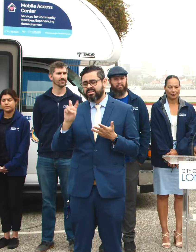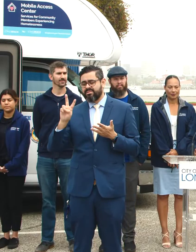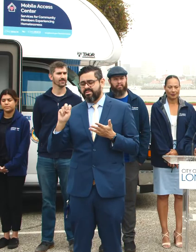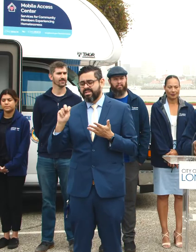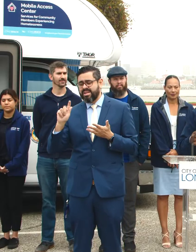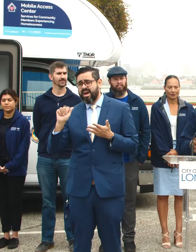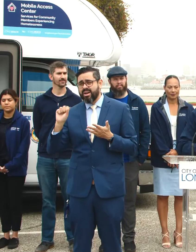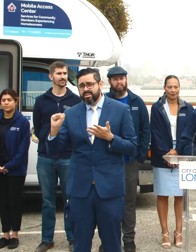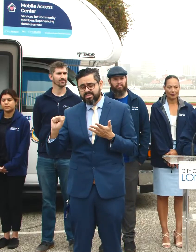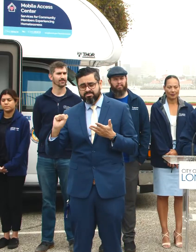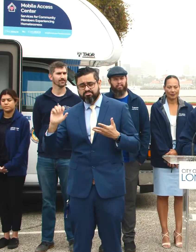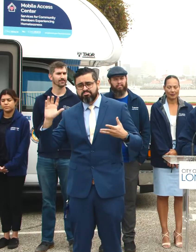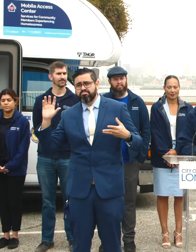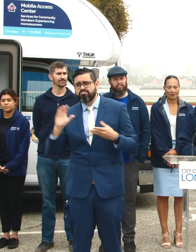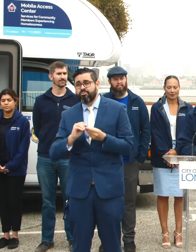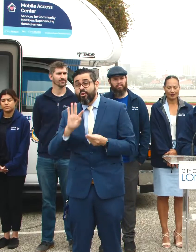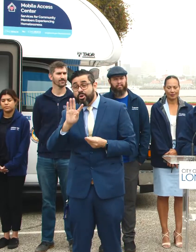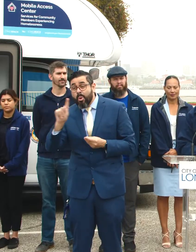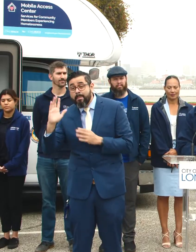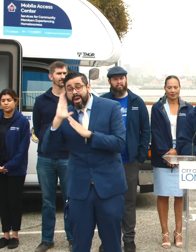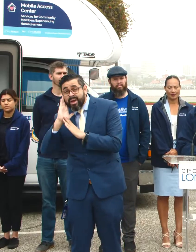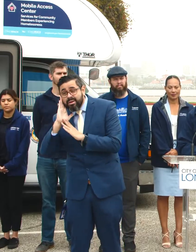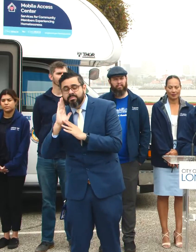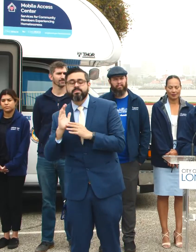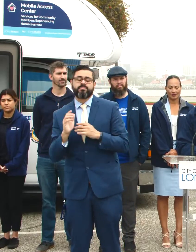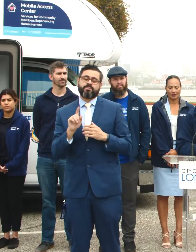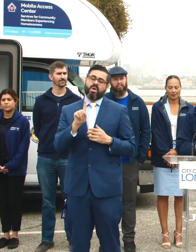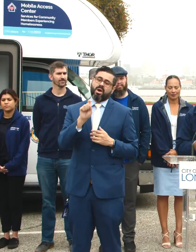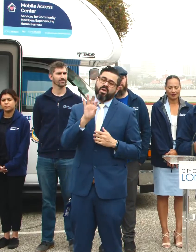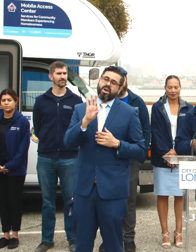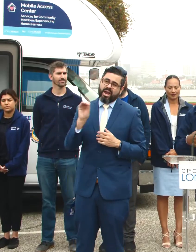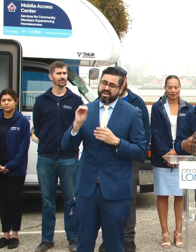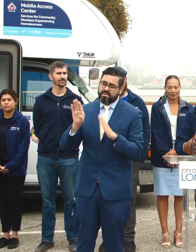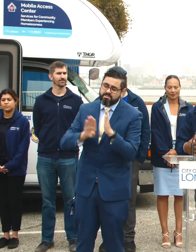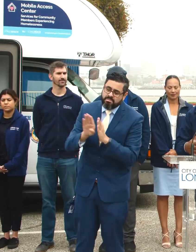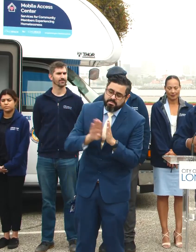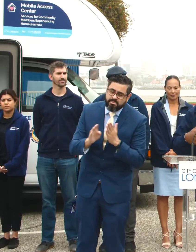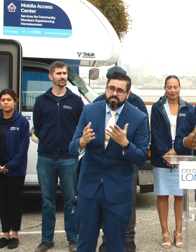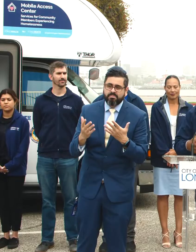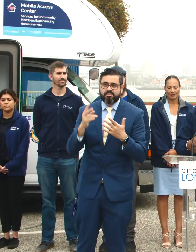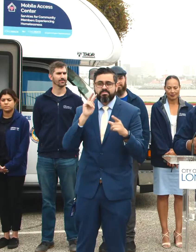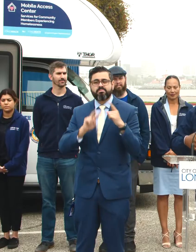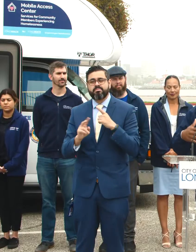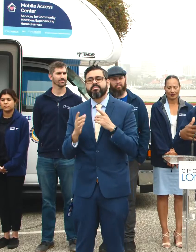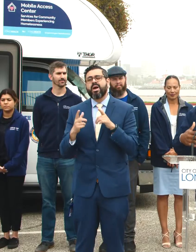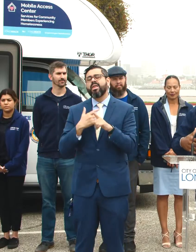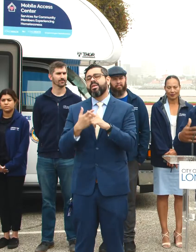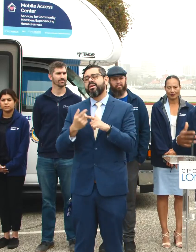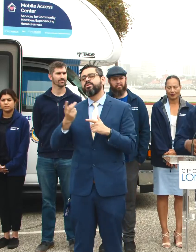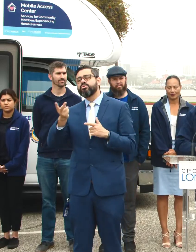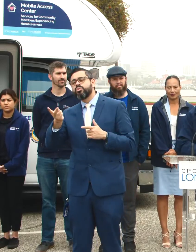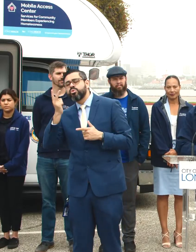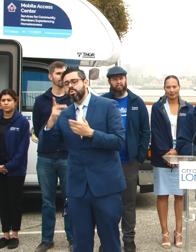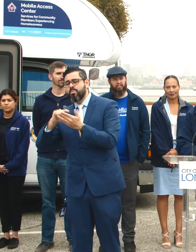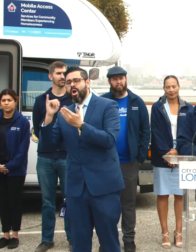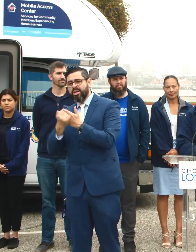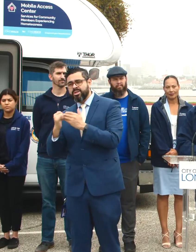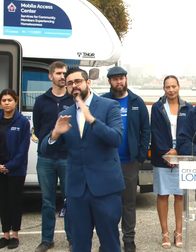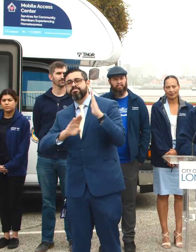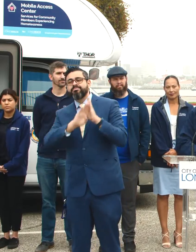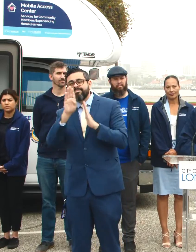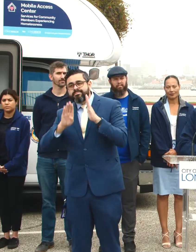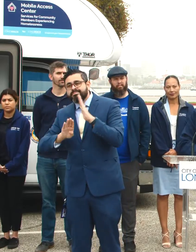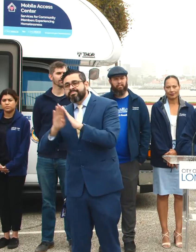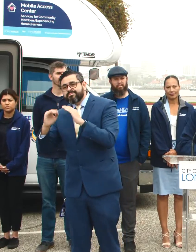added 121 affordable units, another 190 in development. Further, two projects have been recently proposed, which